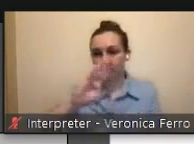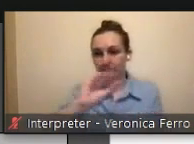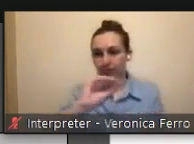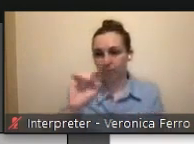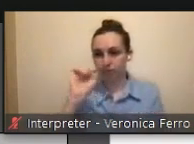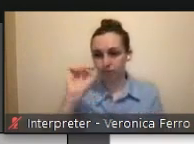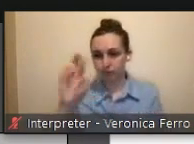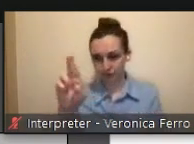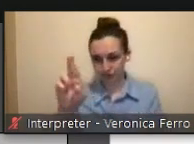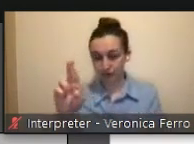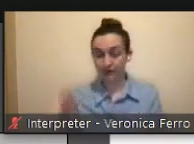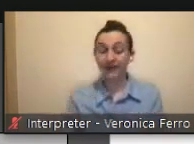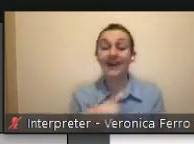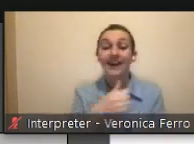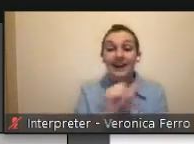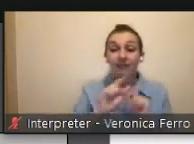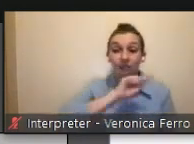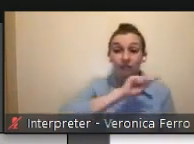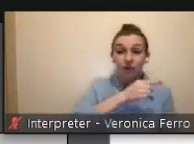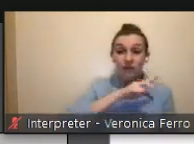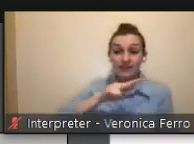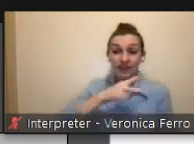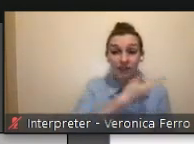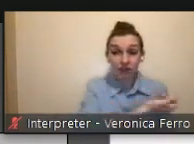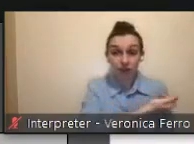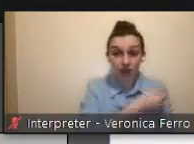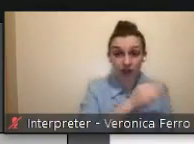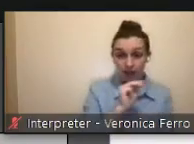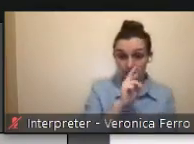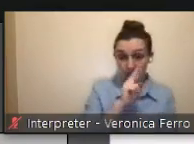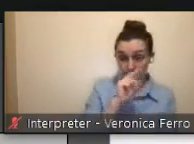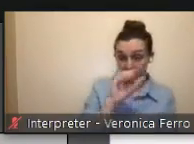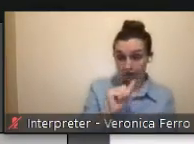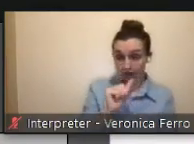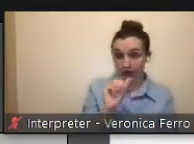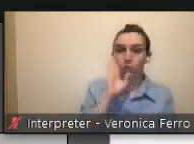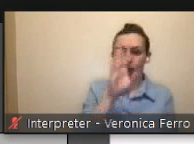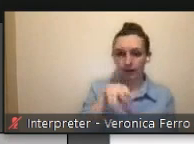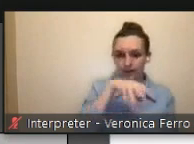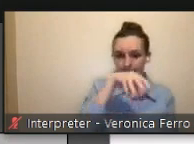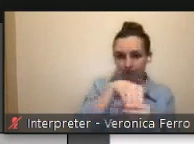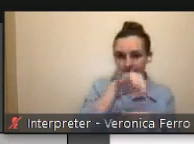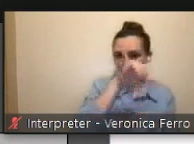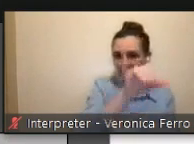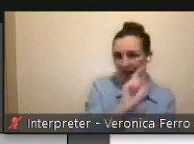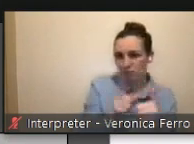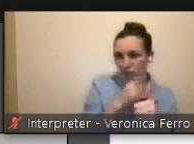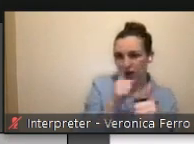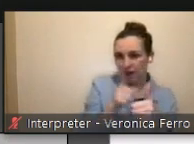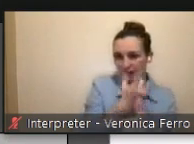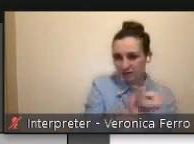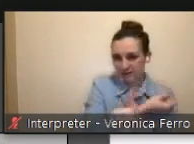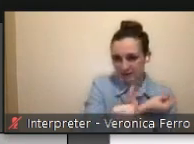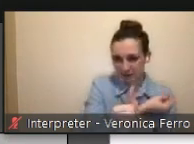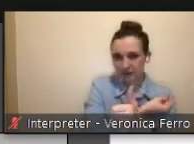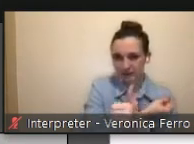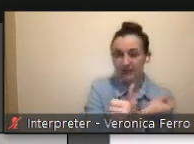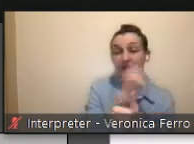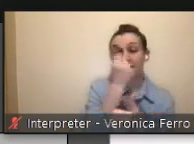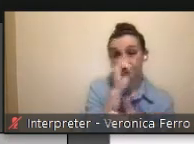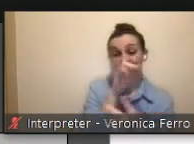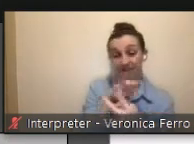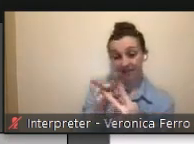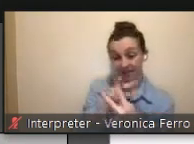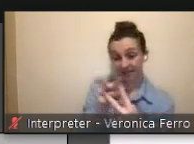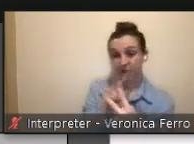primary series administration. This all relies on shot record data as well for people, which again is updated daily. So these numbers